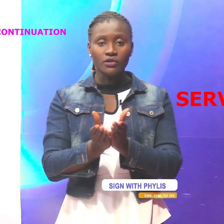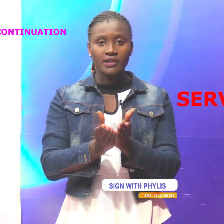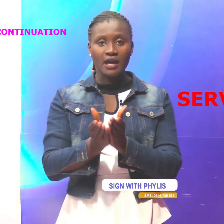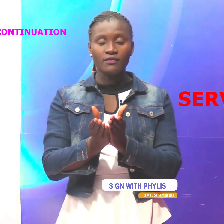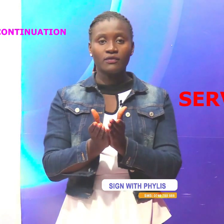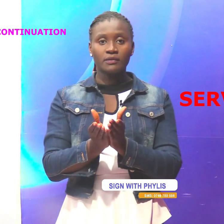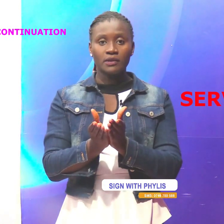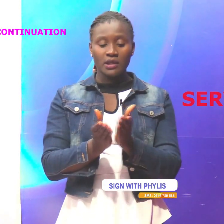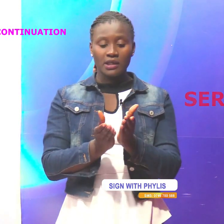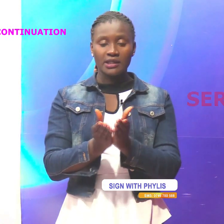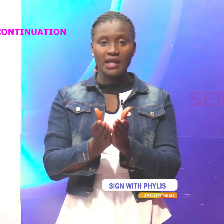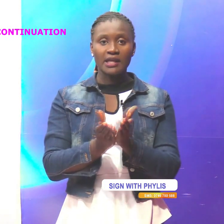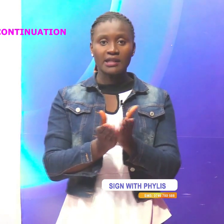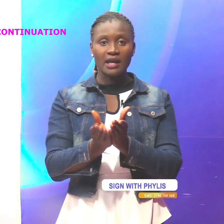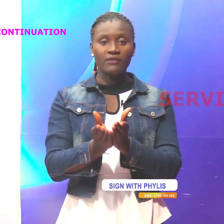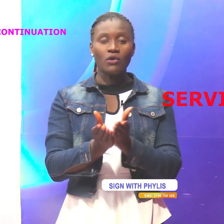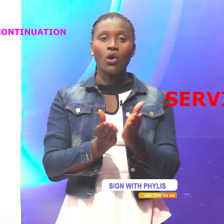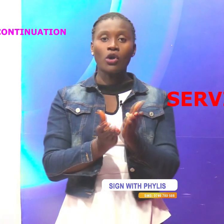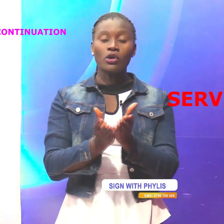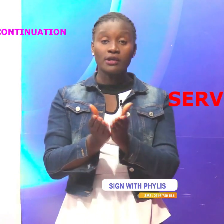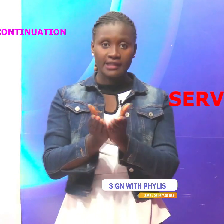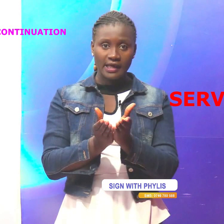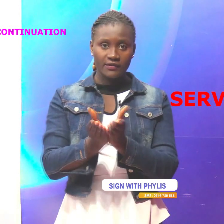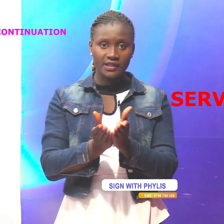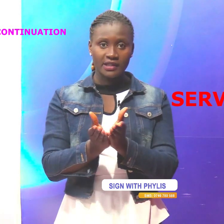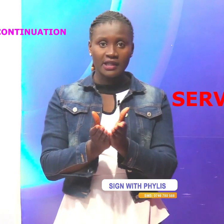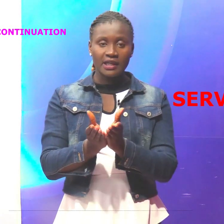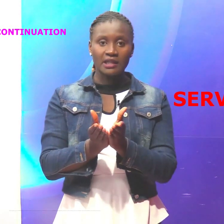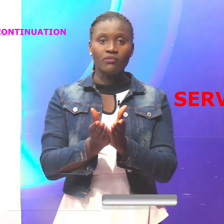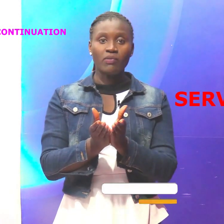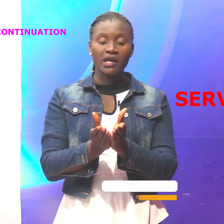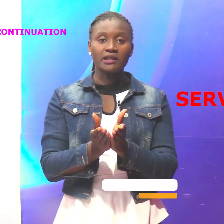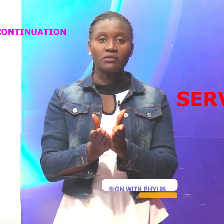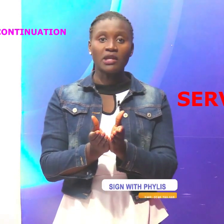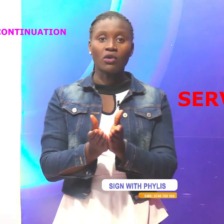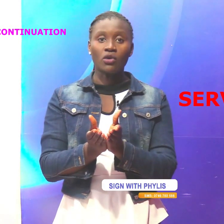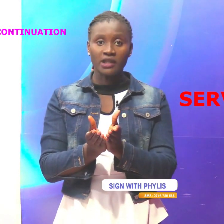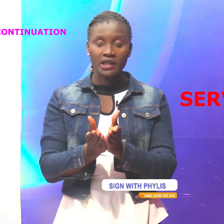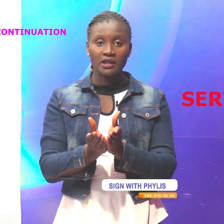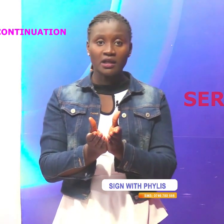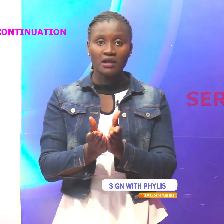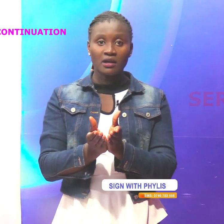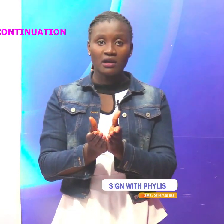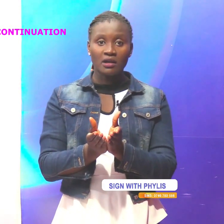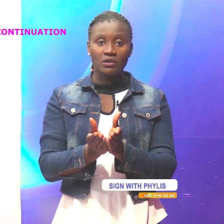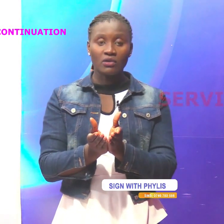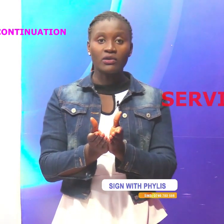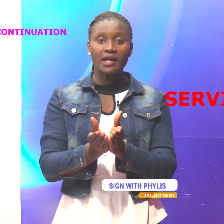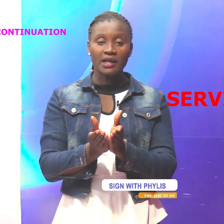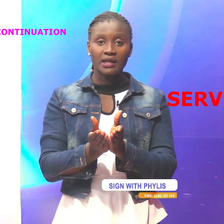serve, it is either serve or service. It depends with the content on the